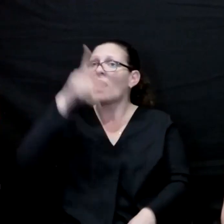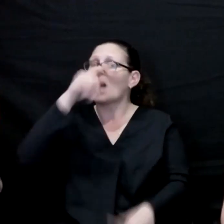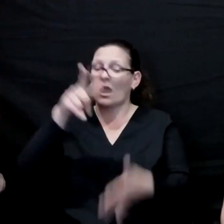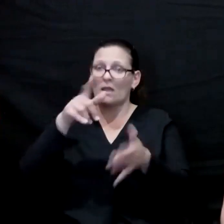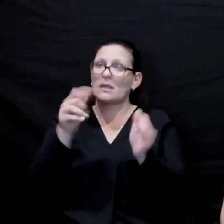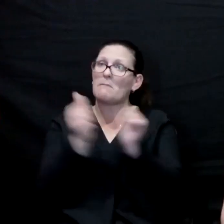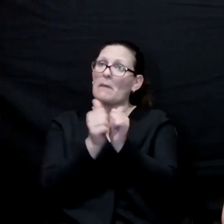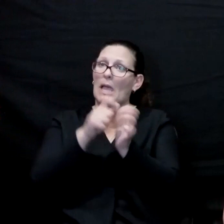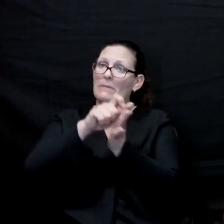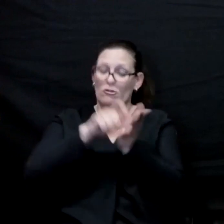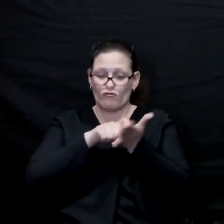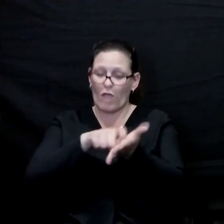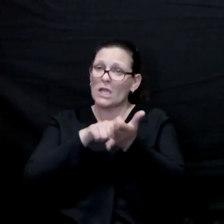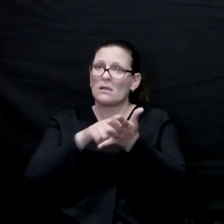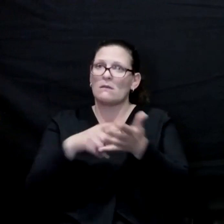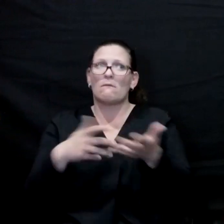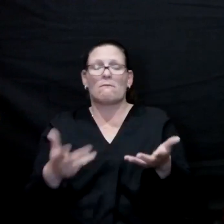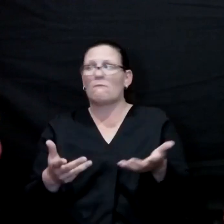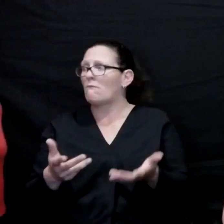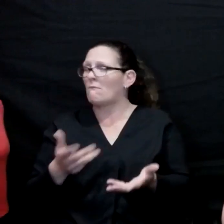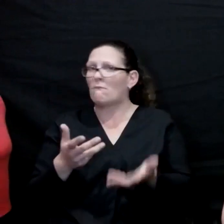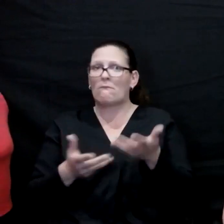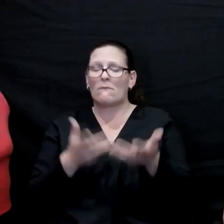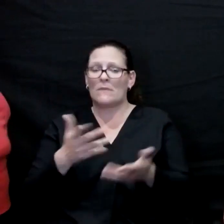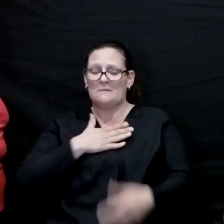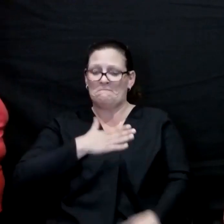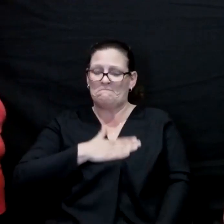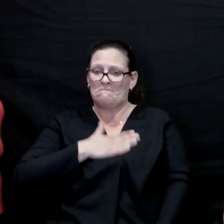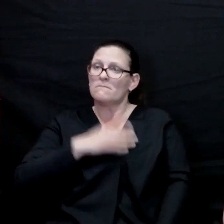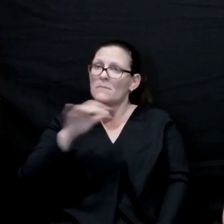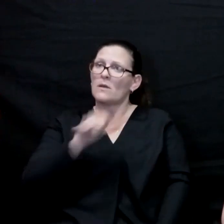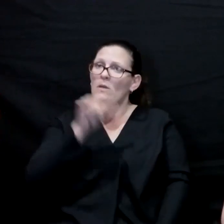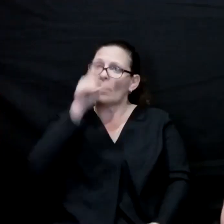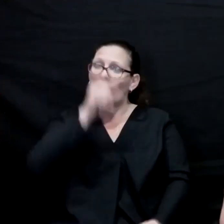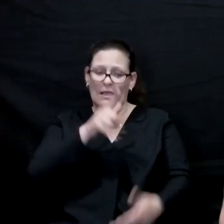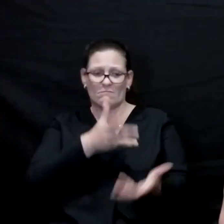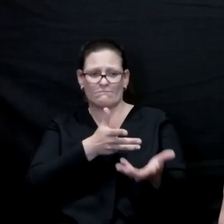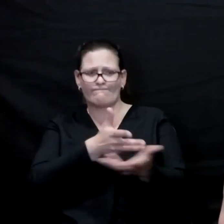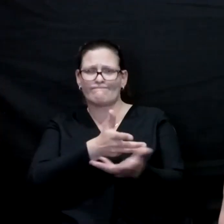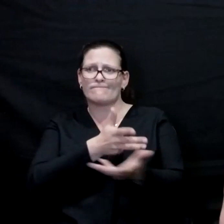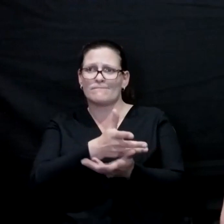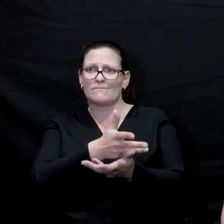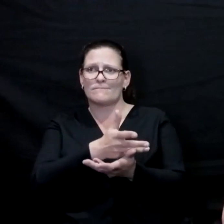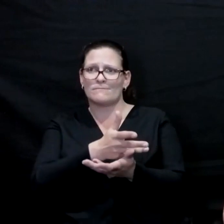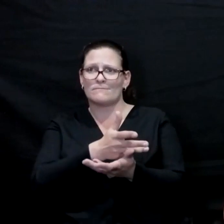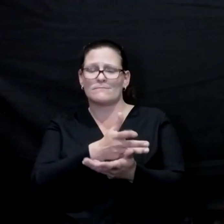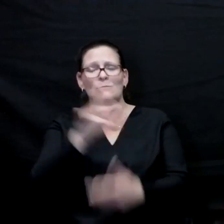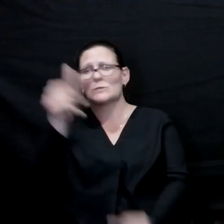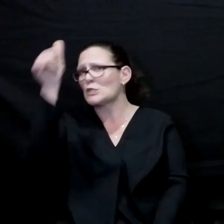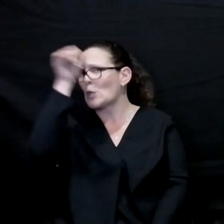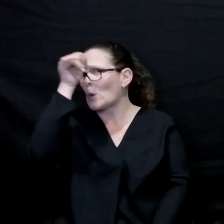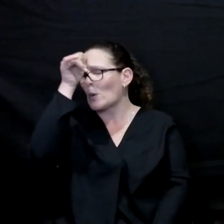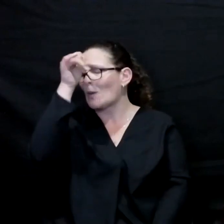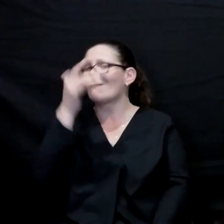And then we'll do the meeting and we'll communicate with pen and paper. Now, we all know that Auslan,